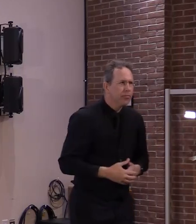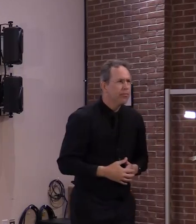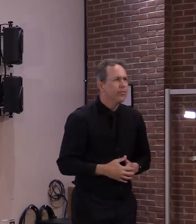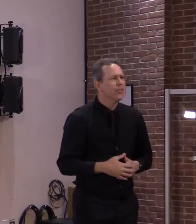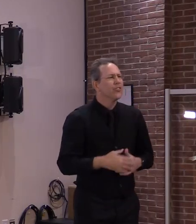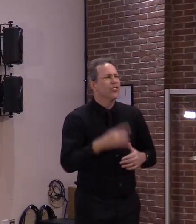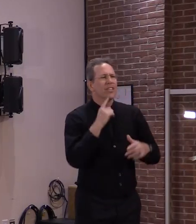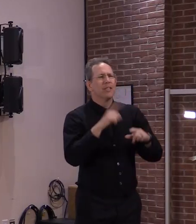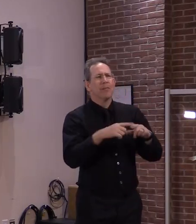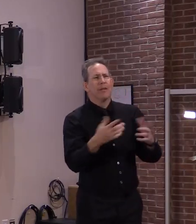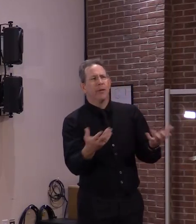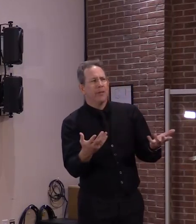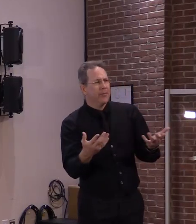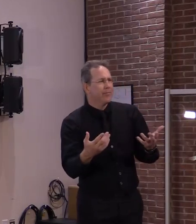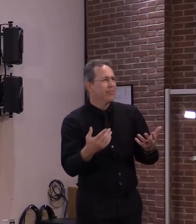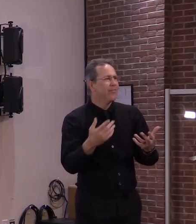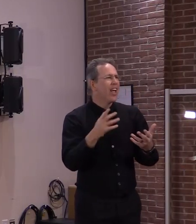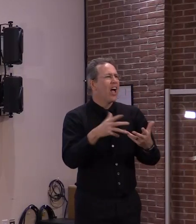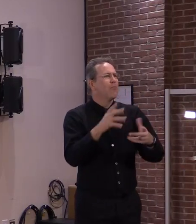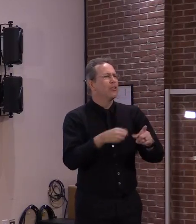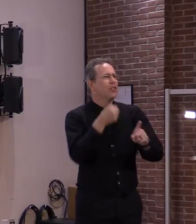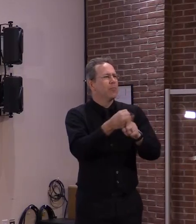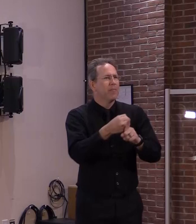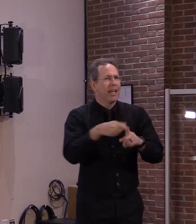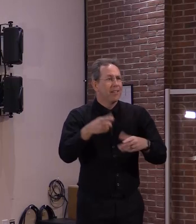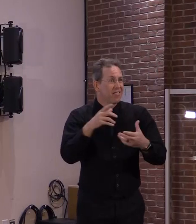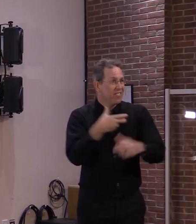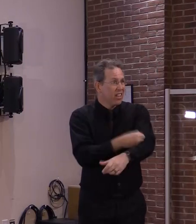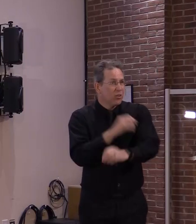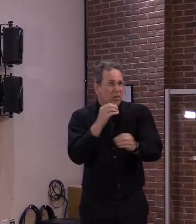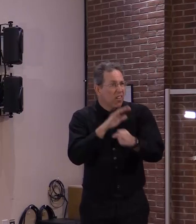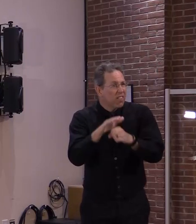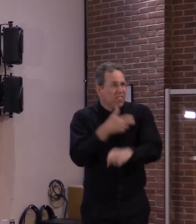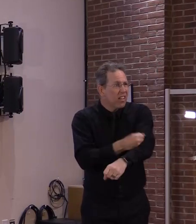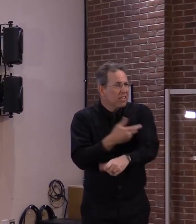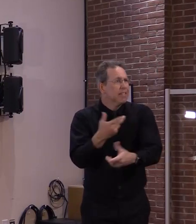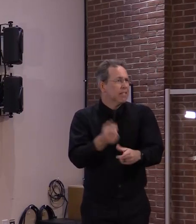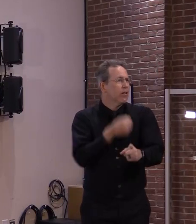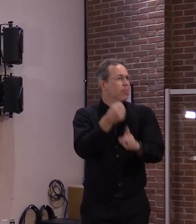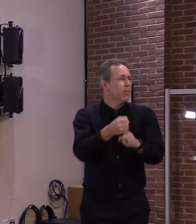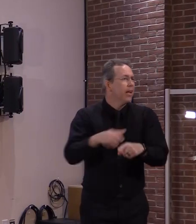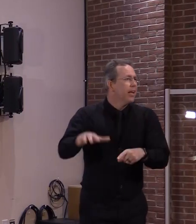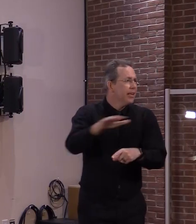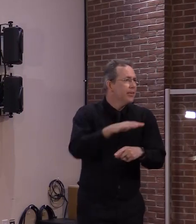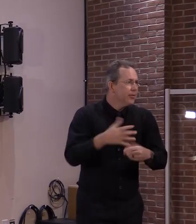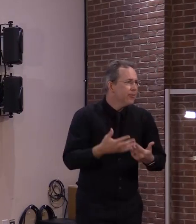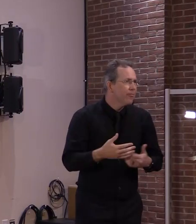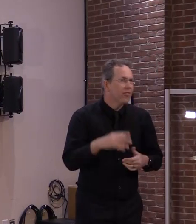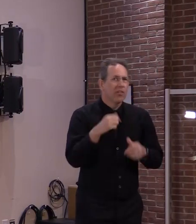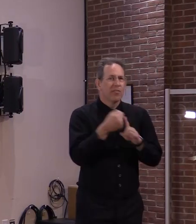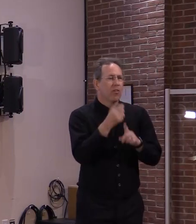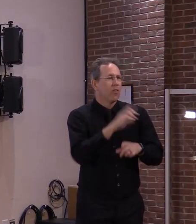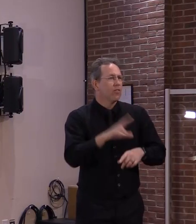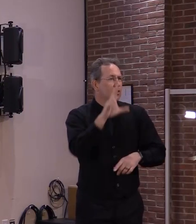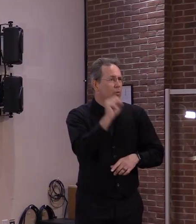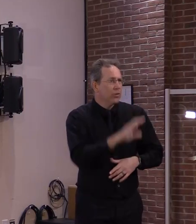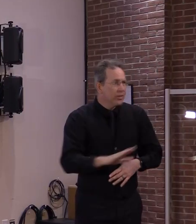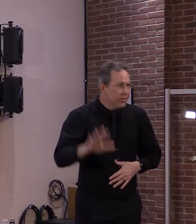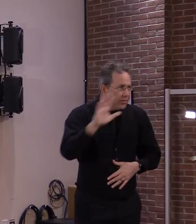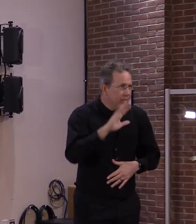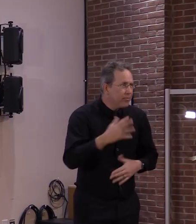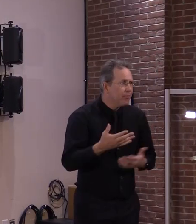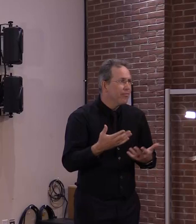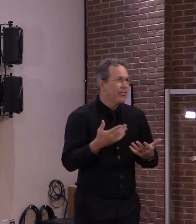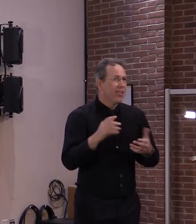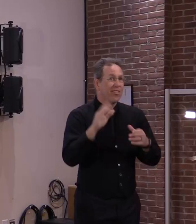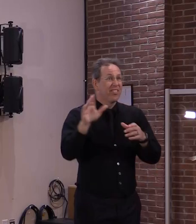that will impact vaccination rates across the country as well, depending on what kind of decisions are made. And we